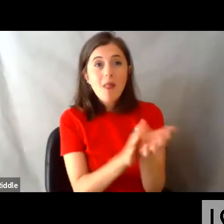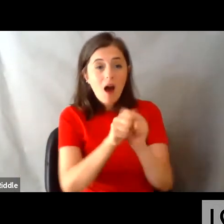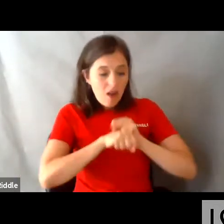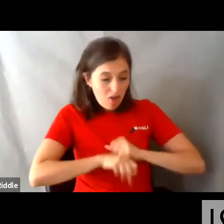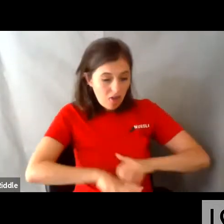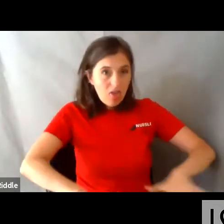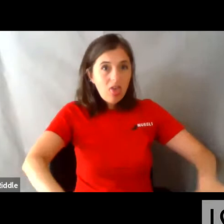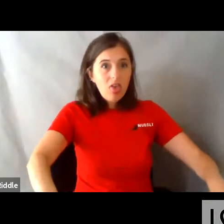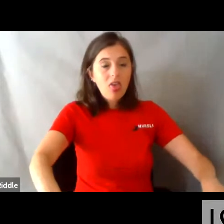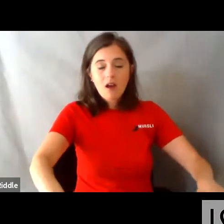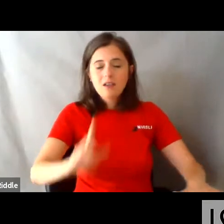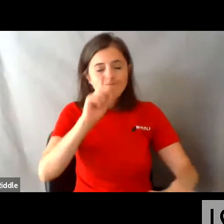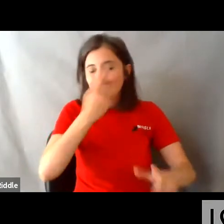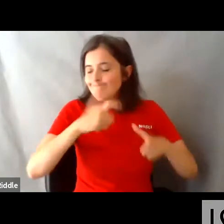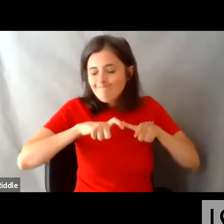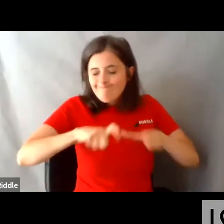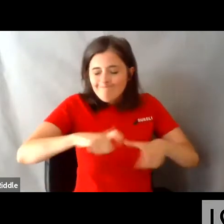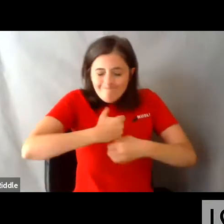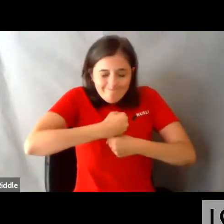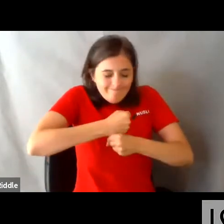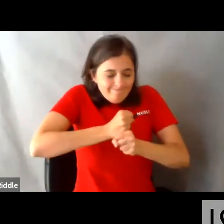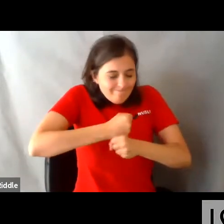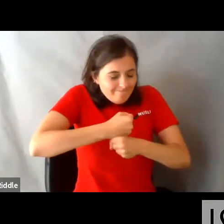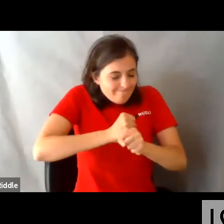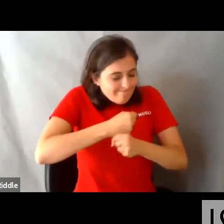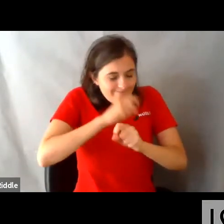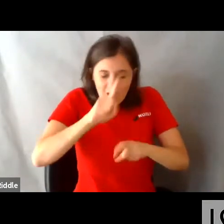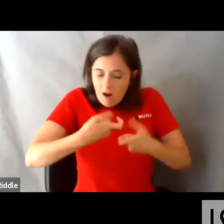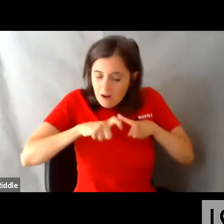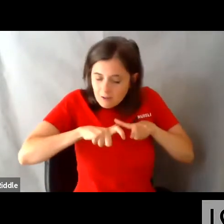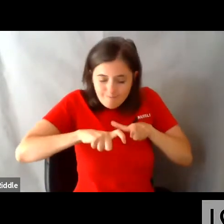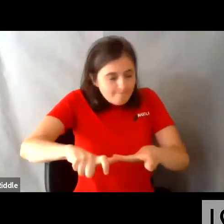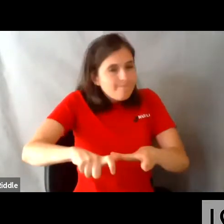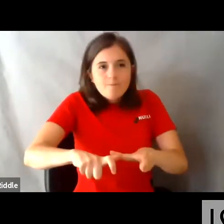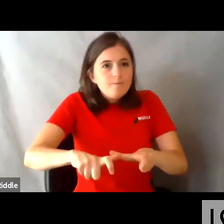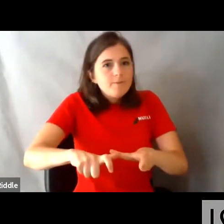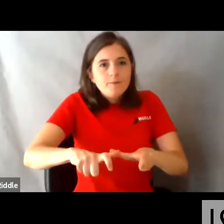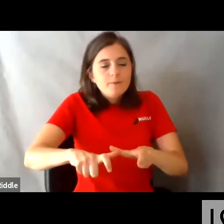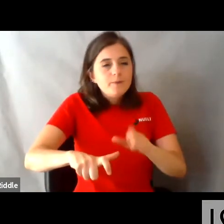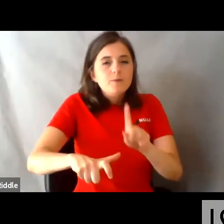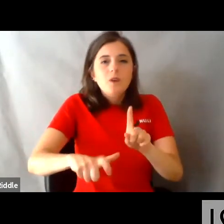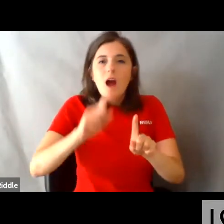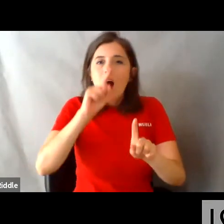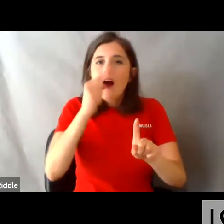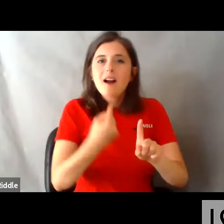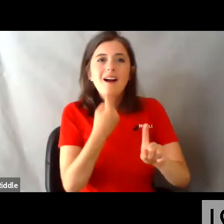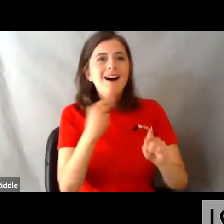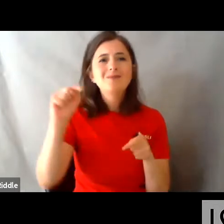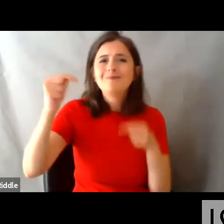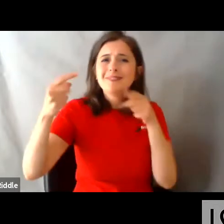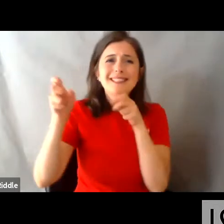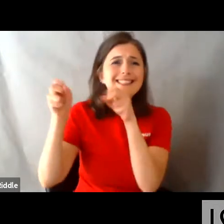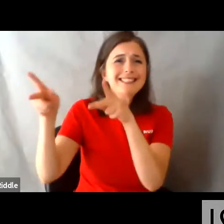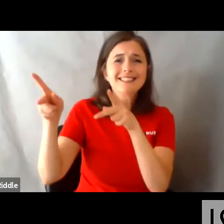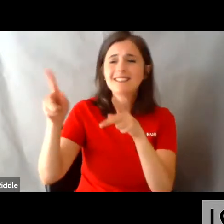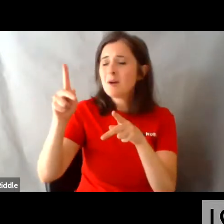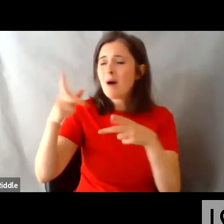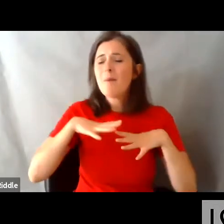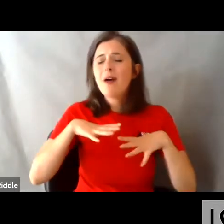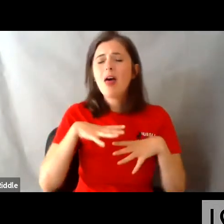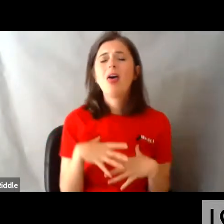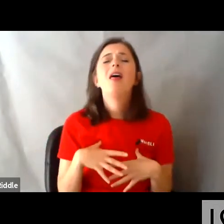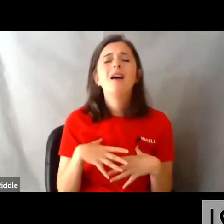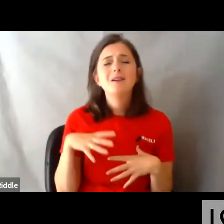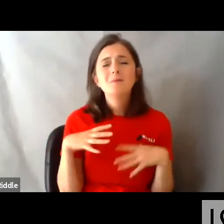floor. I can't take the stress, I can't take any more. I can't fight the system, I'm exhausted,